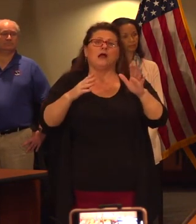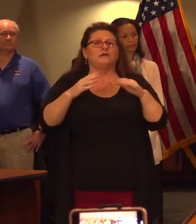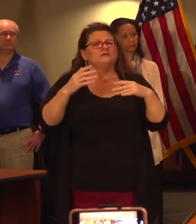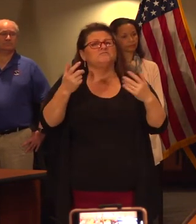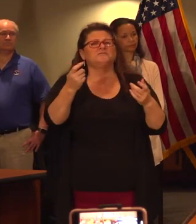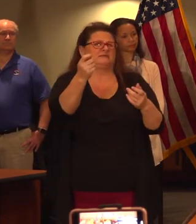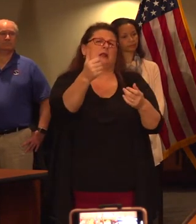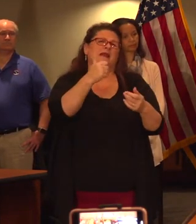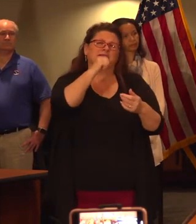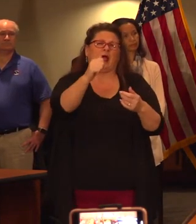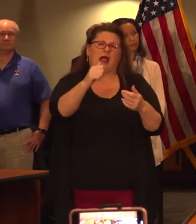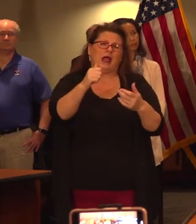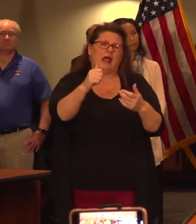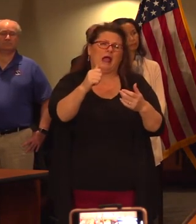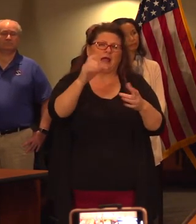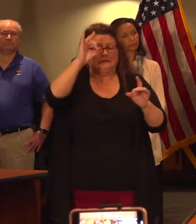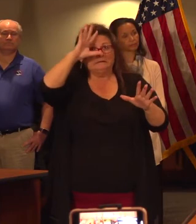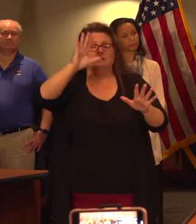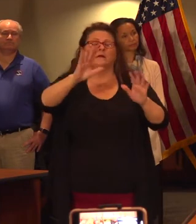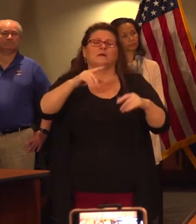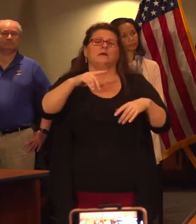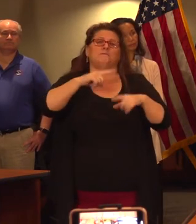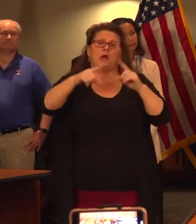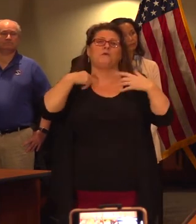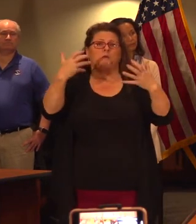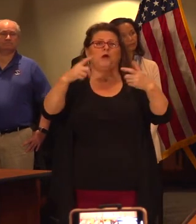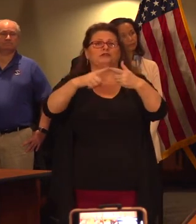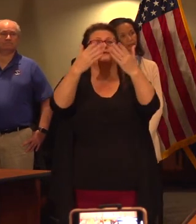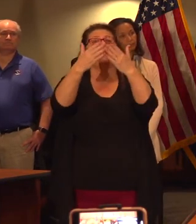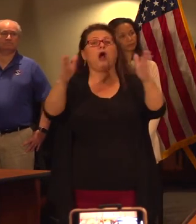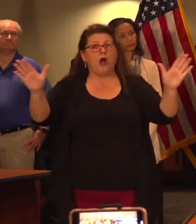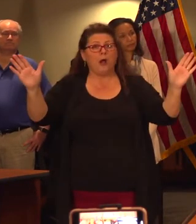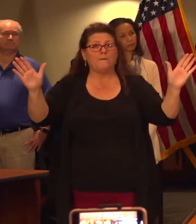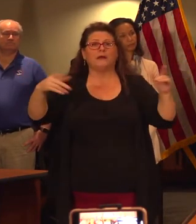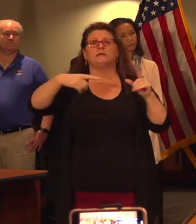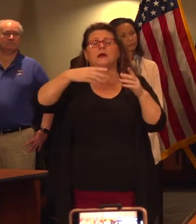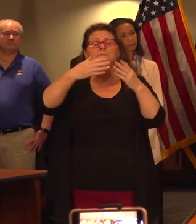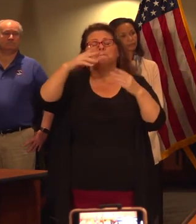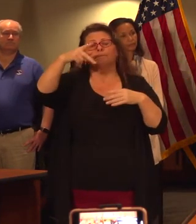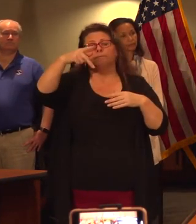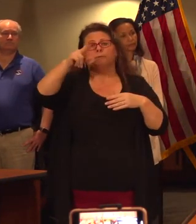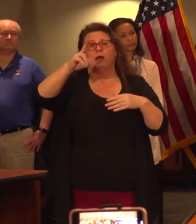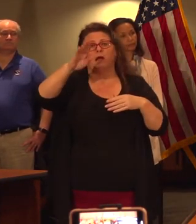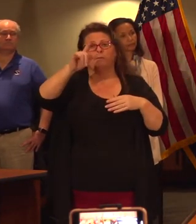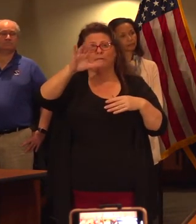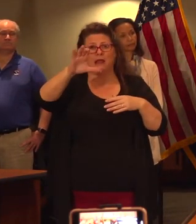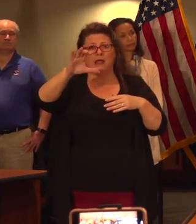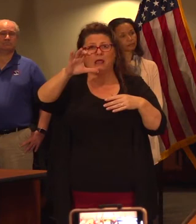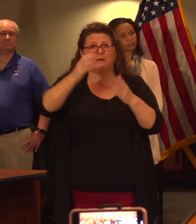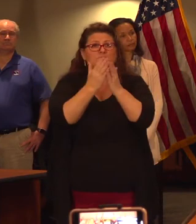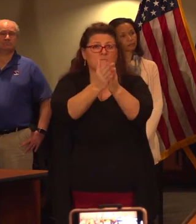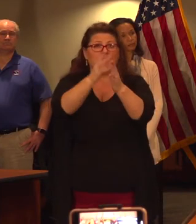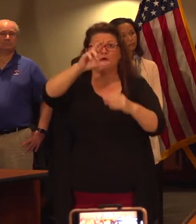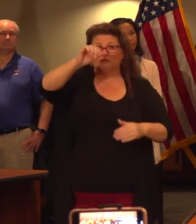but it is a step, and there will be more, to open our public boat ramps back up for fishing and recreation. You know,